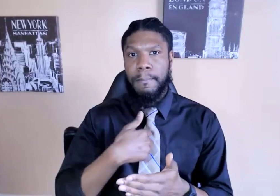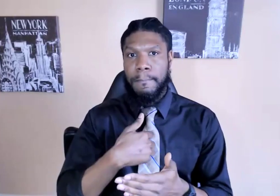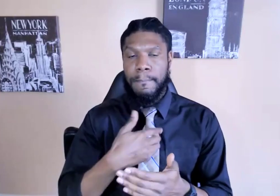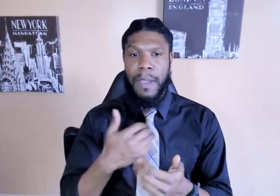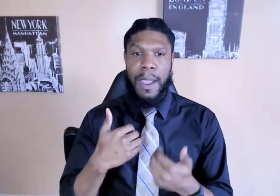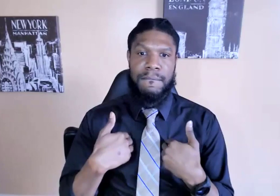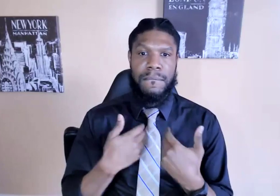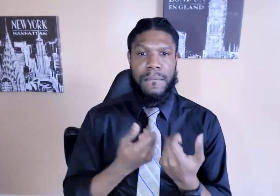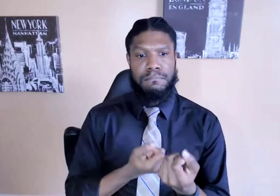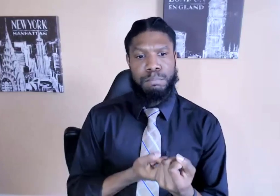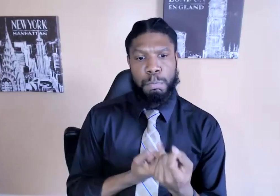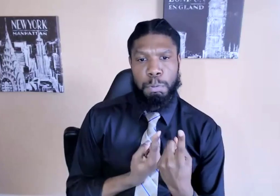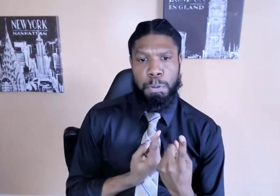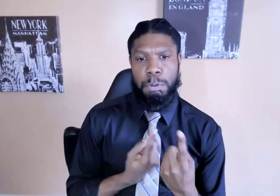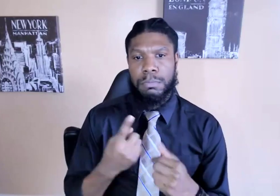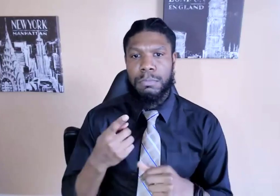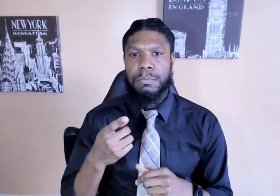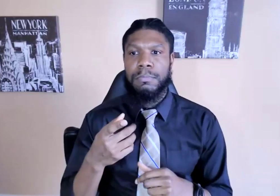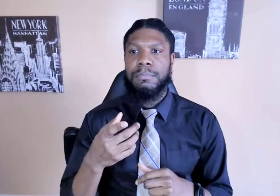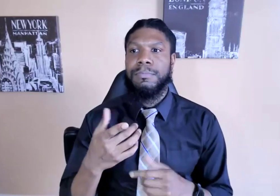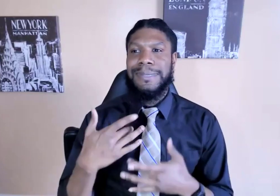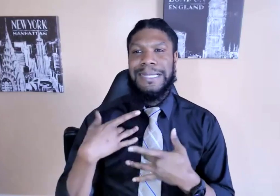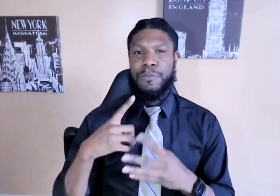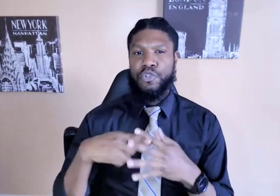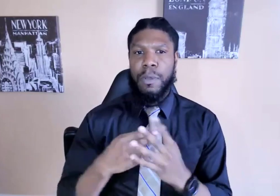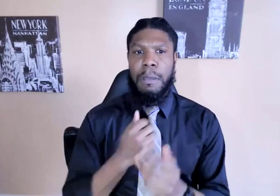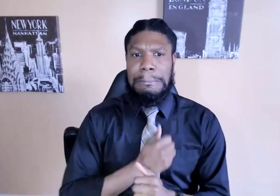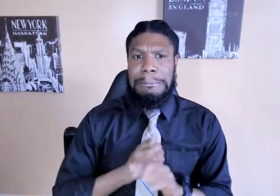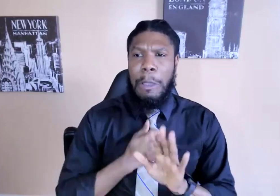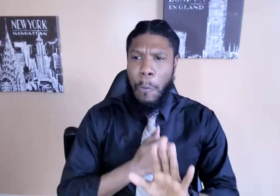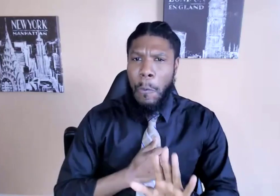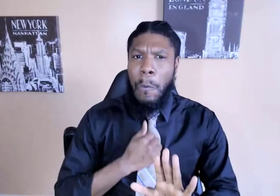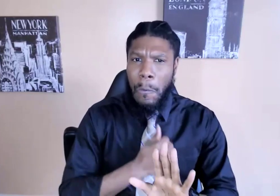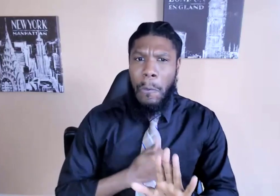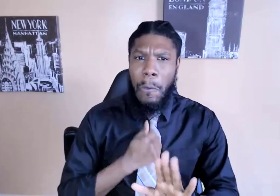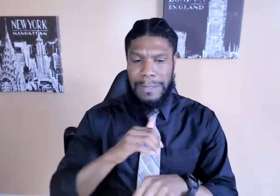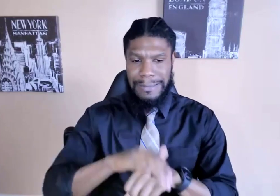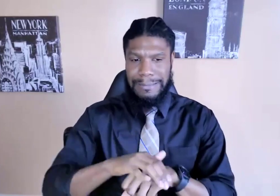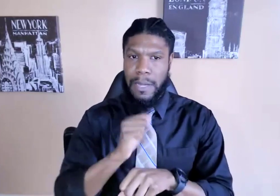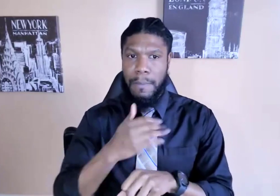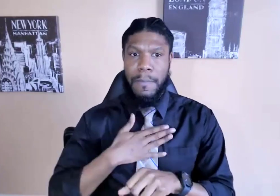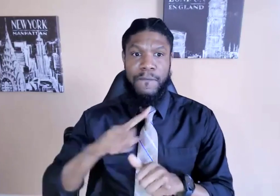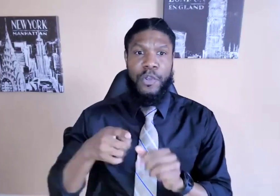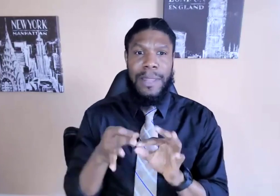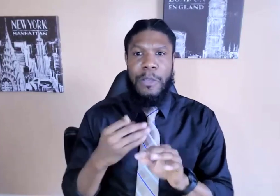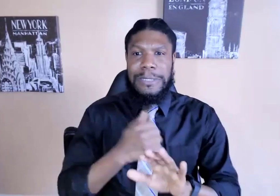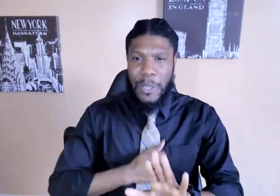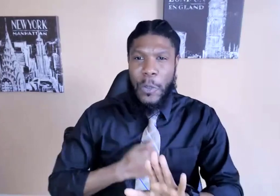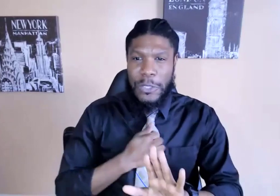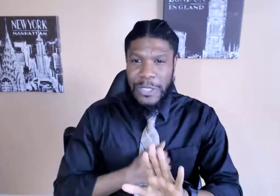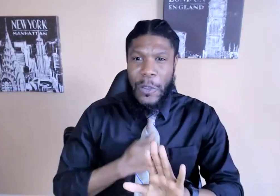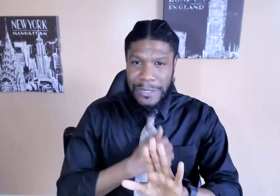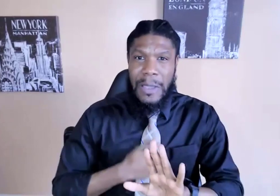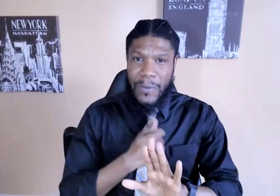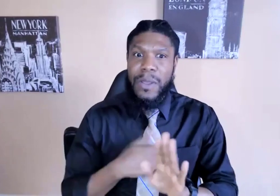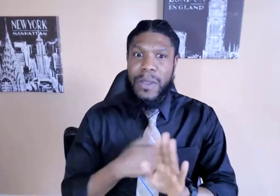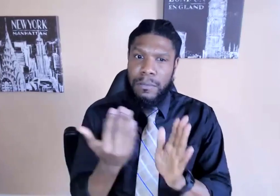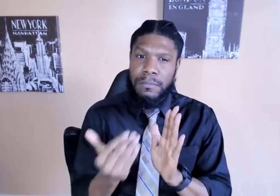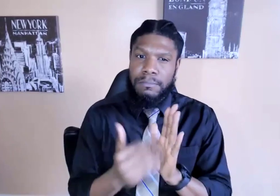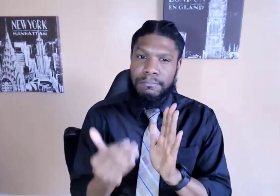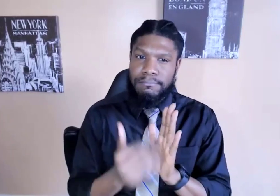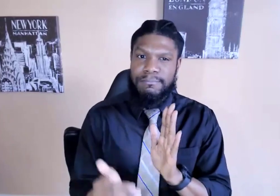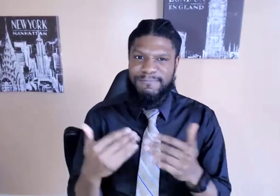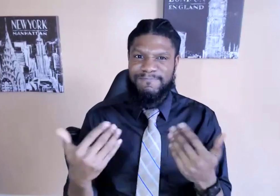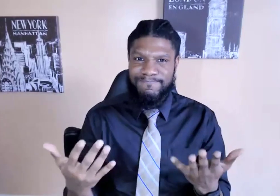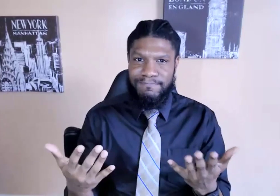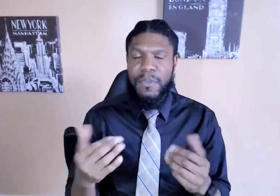especially when they start apologizing that, oh, I'm sorry, English is not my first language. Oh, I'm sorry. So